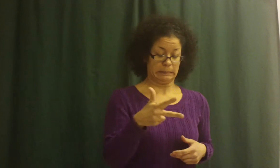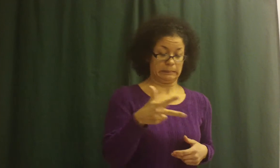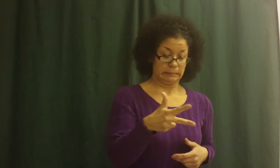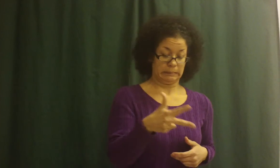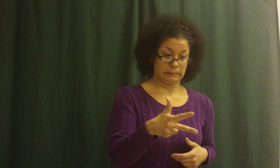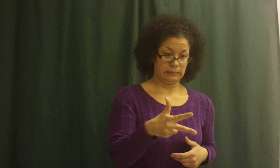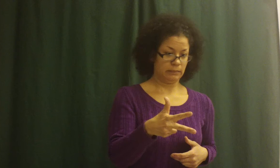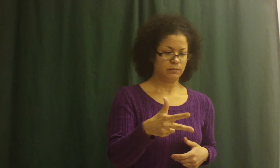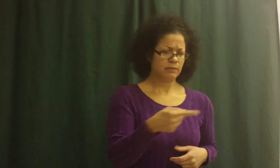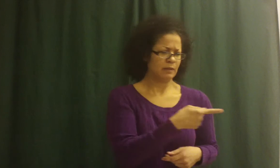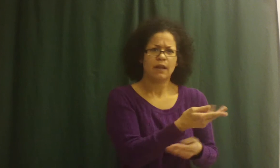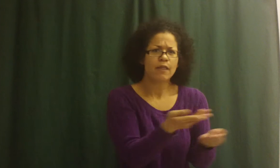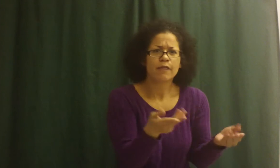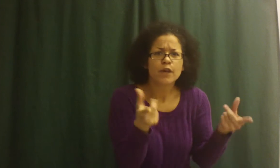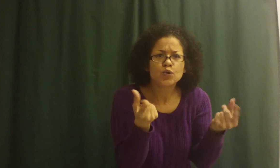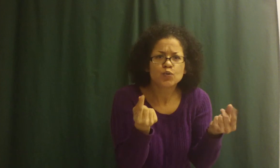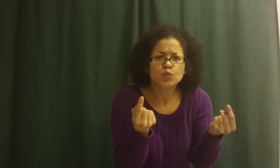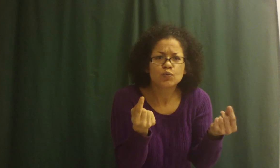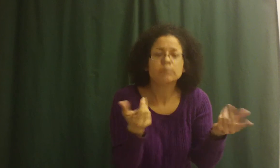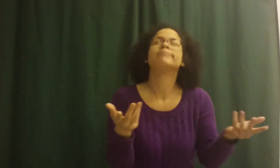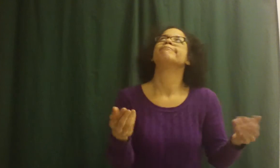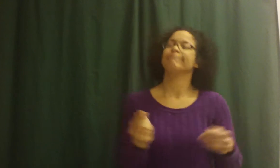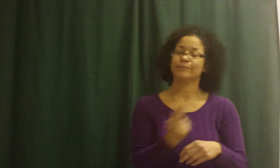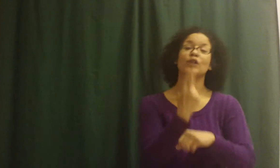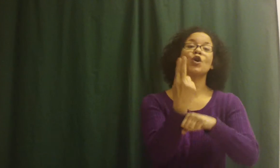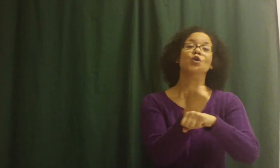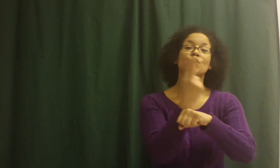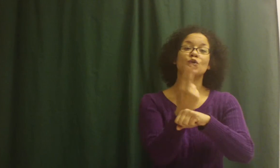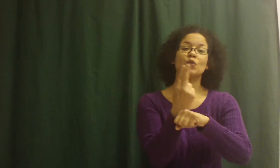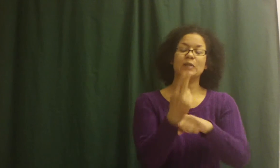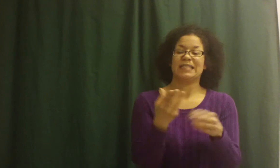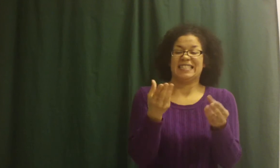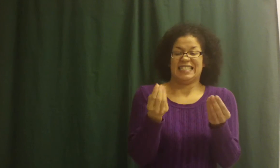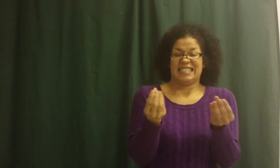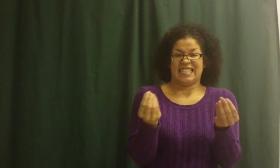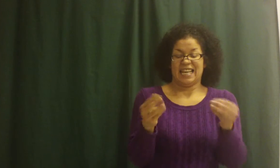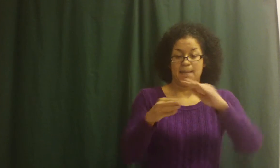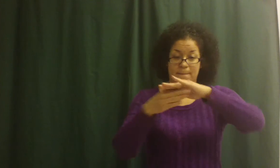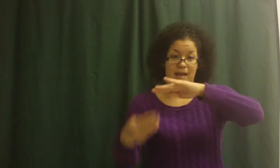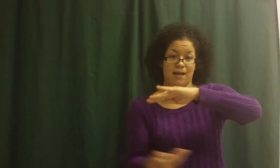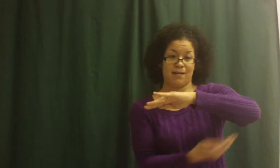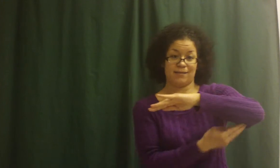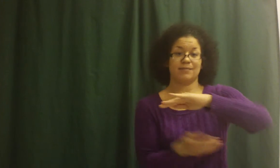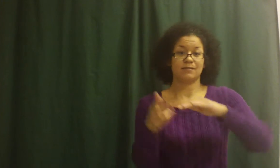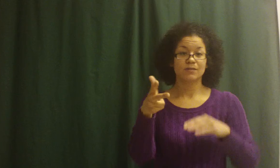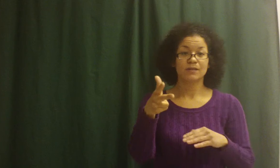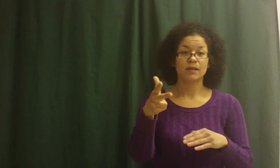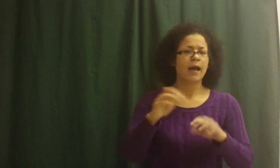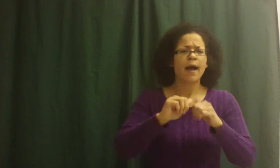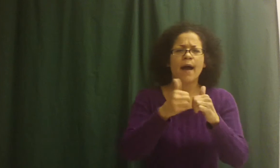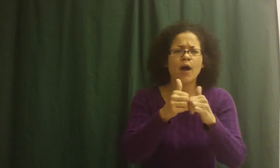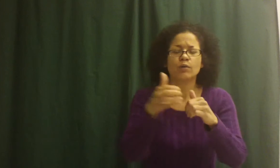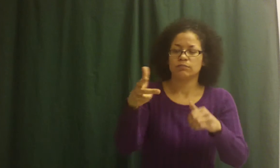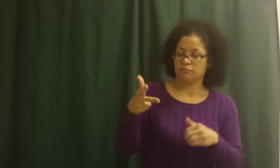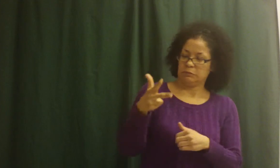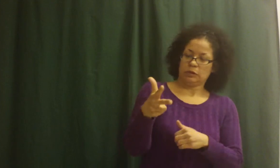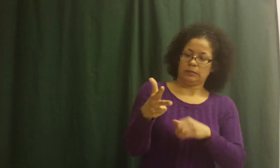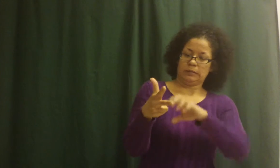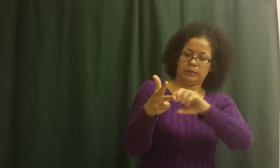snow. So I caution any of you, if you've never had this experience and you move